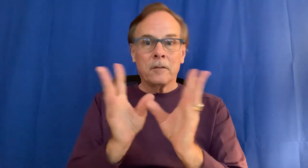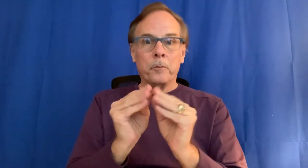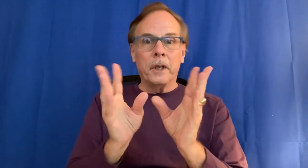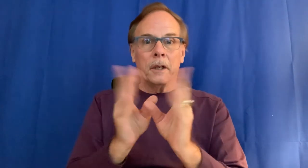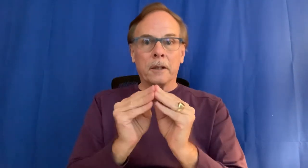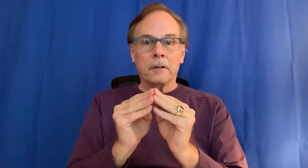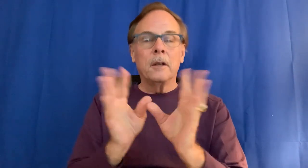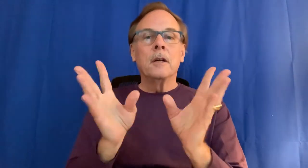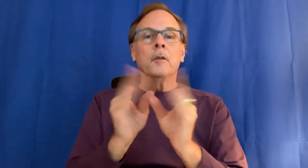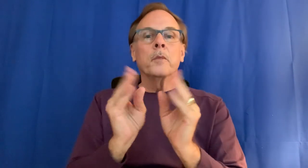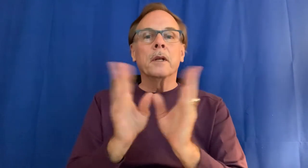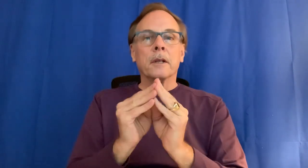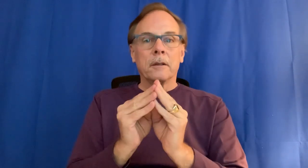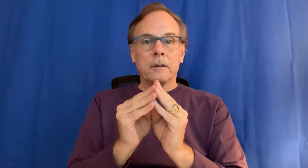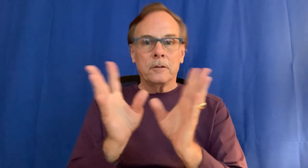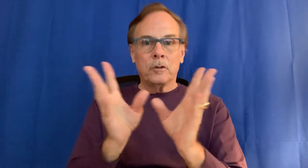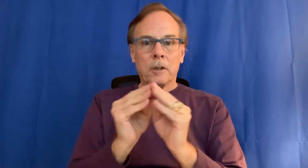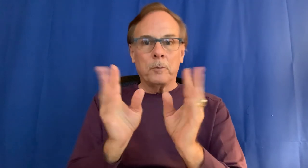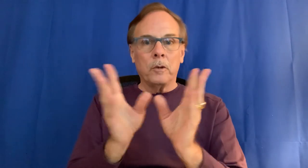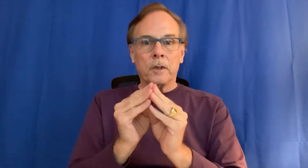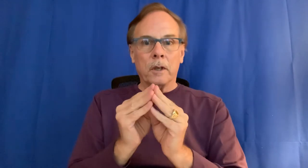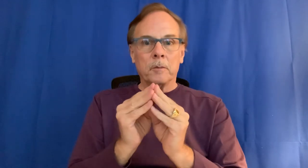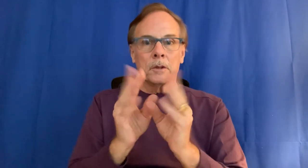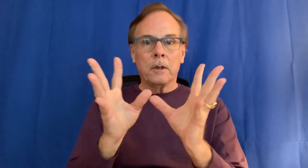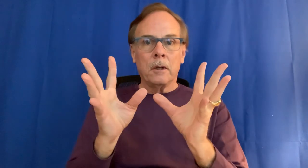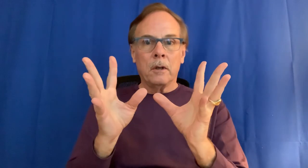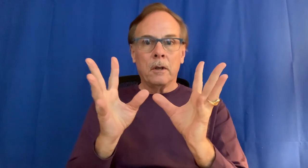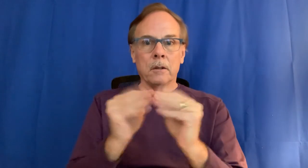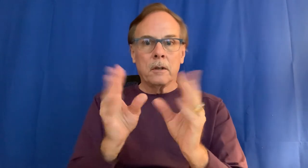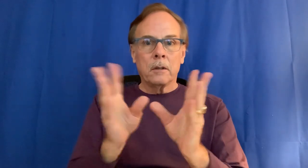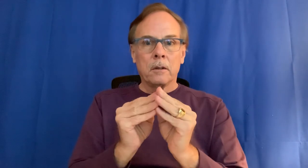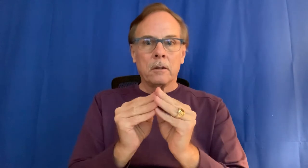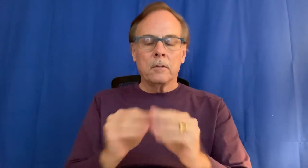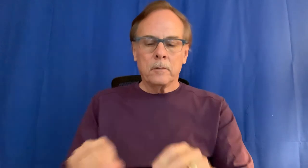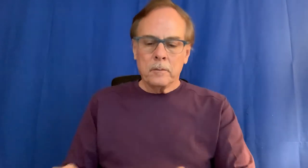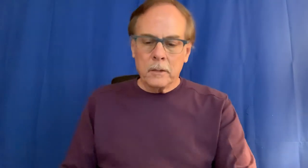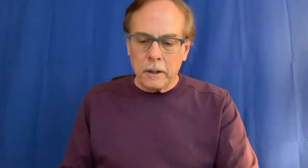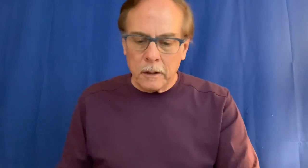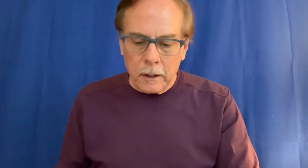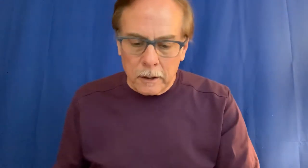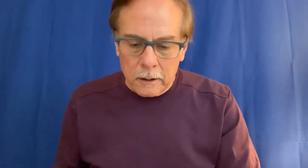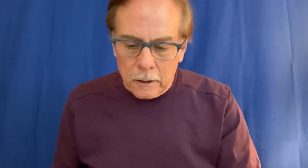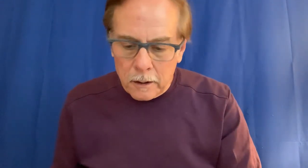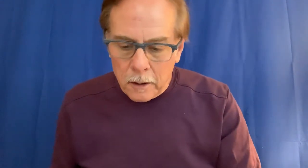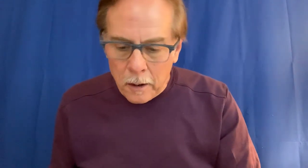Meeting. A couple of times. Like that. that.